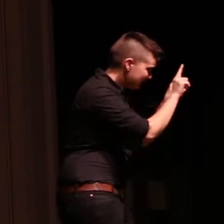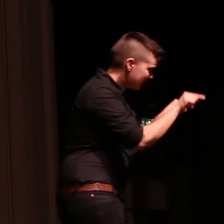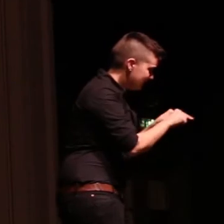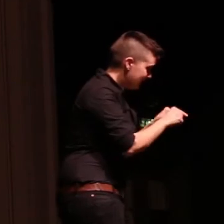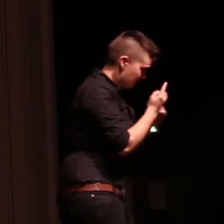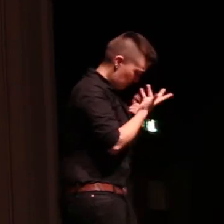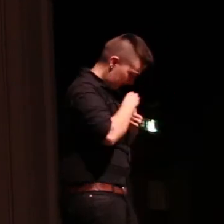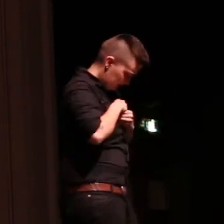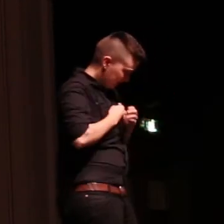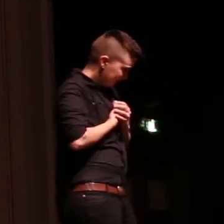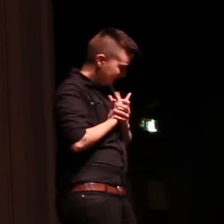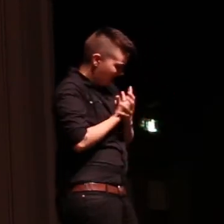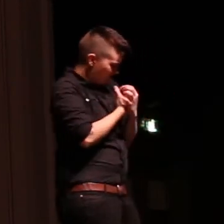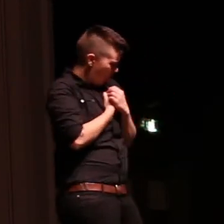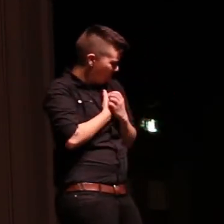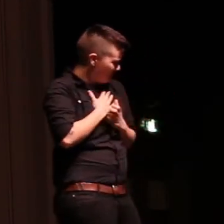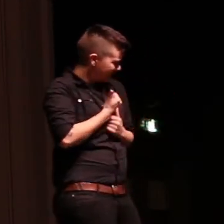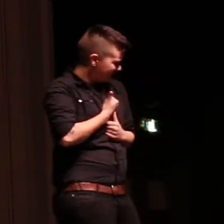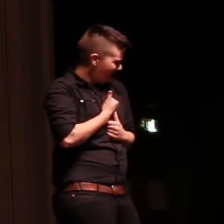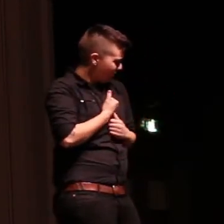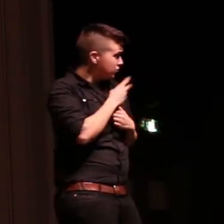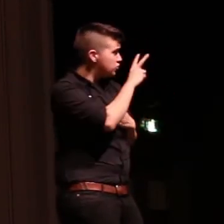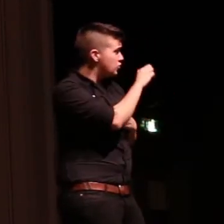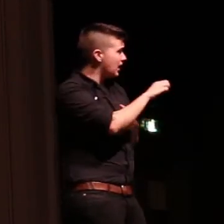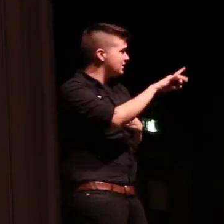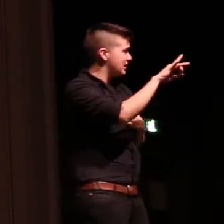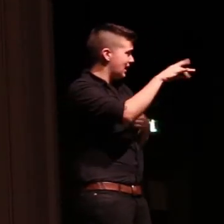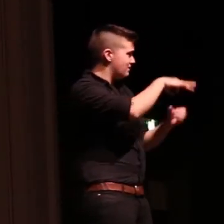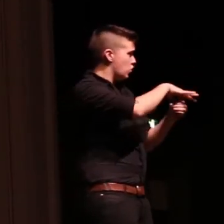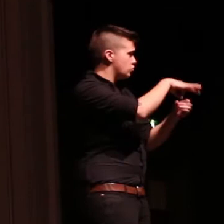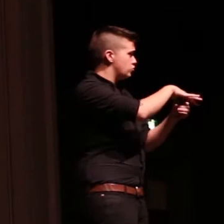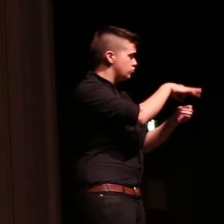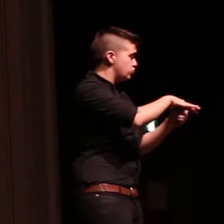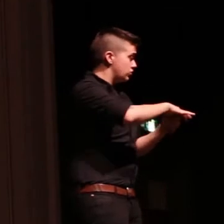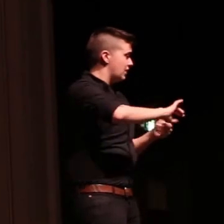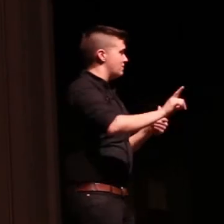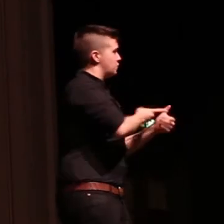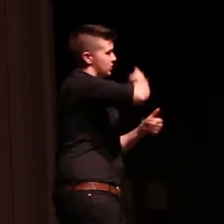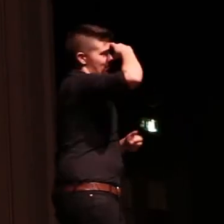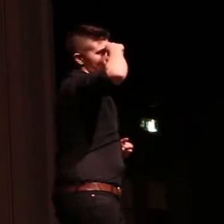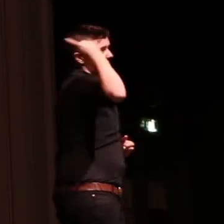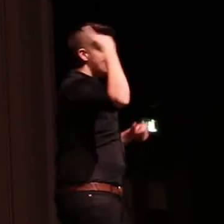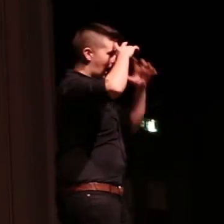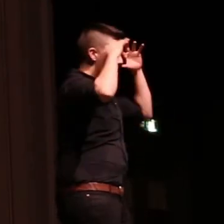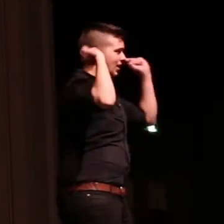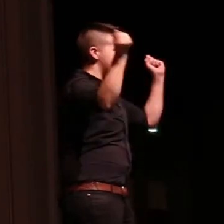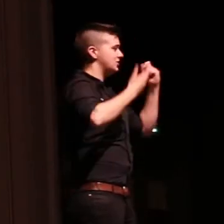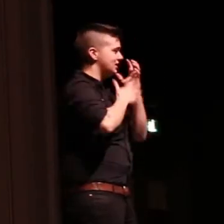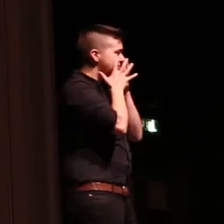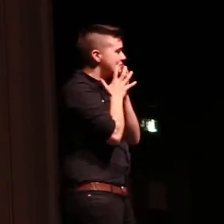if she did not hold it tight enough. 2008 inauguration. First black president. She